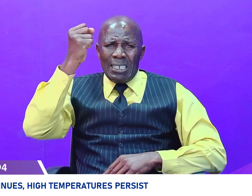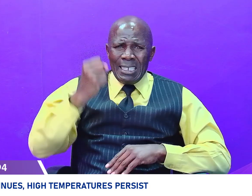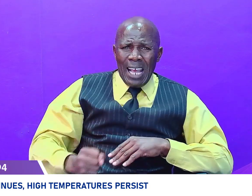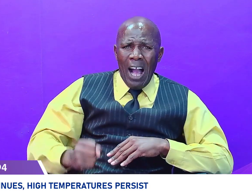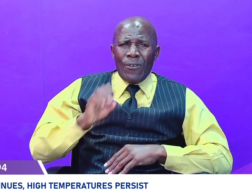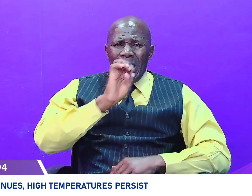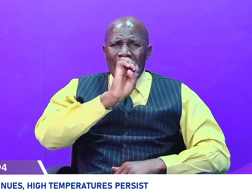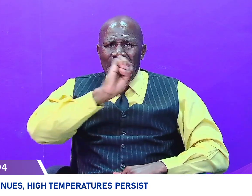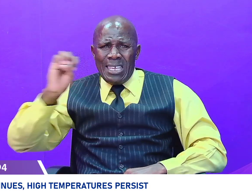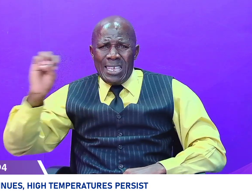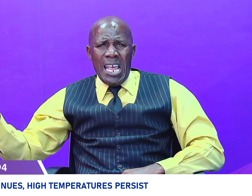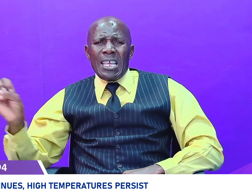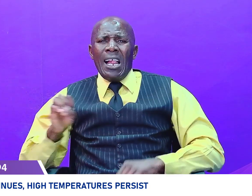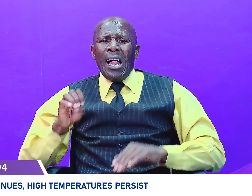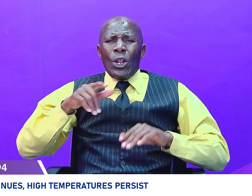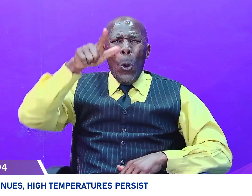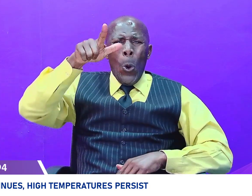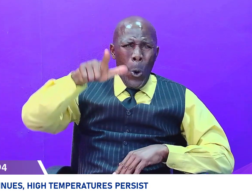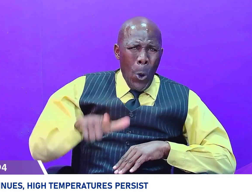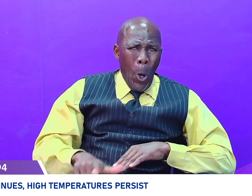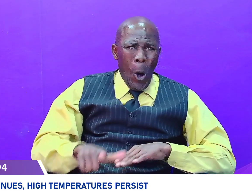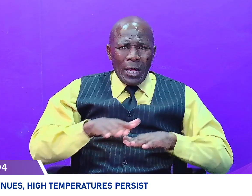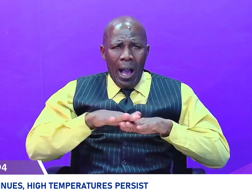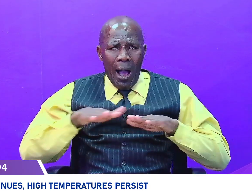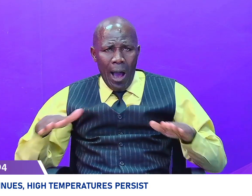southeastern lowlands, and the northeastern Kenya.